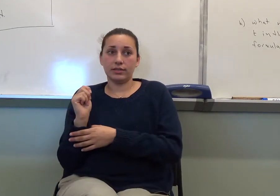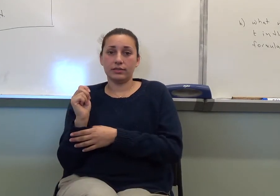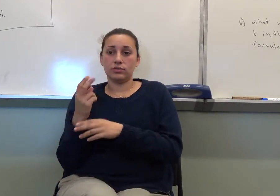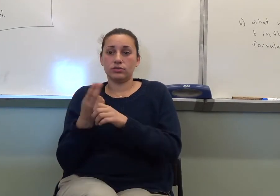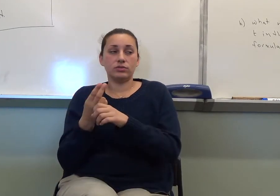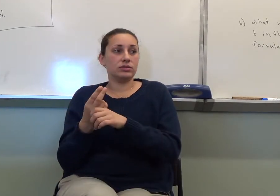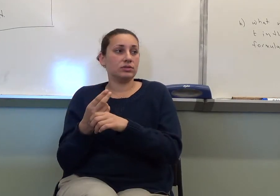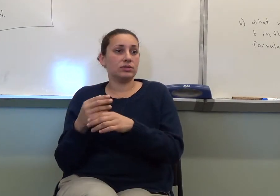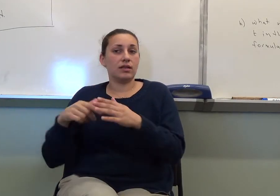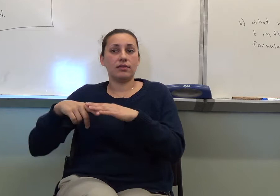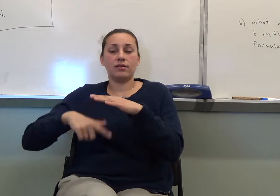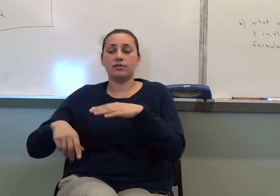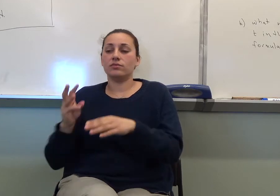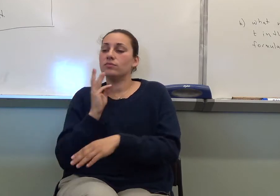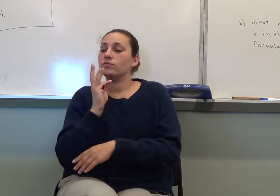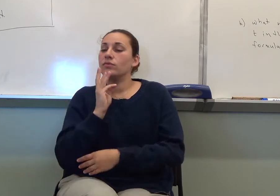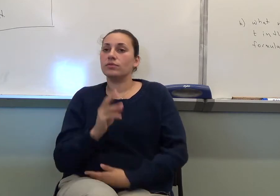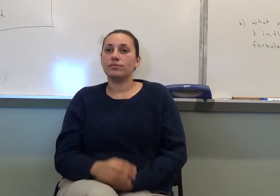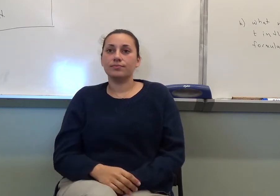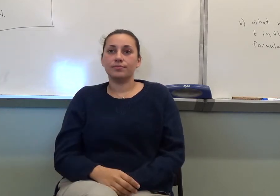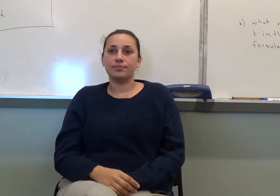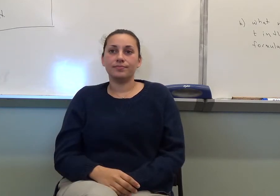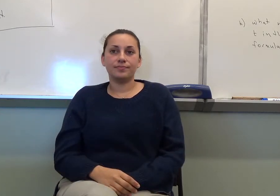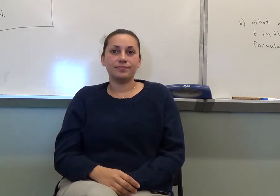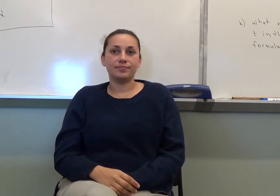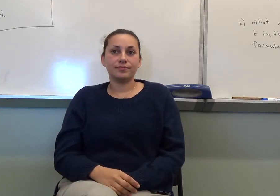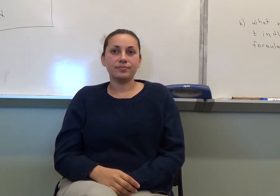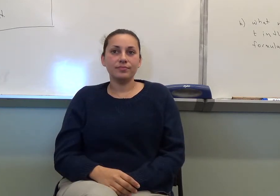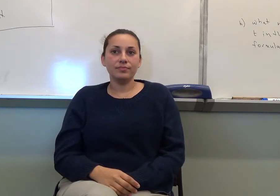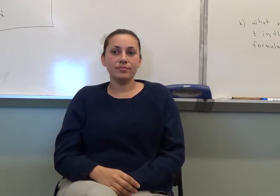per flush? Well, we're going to use the same